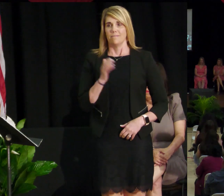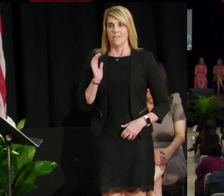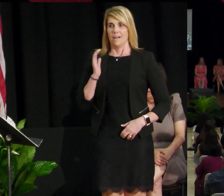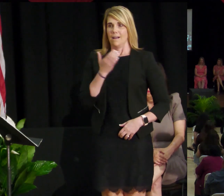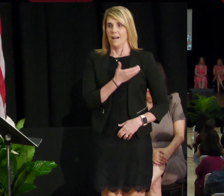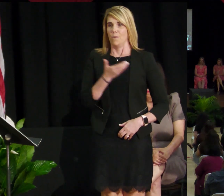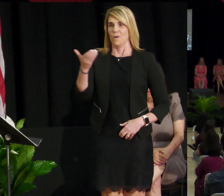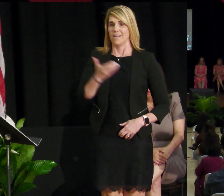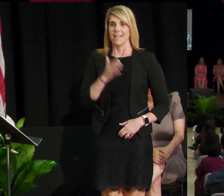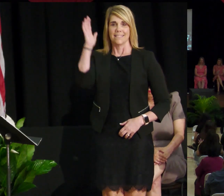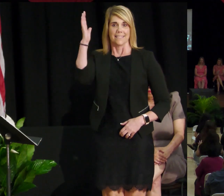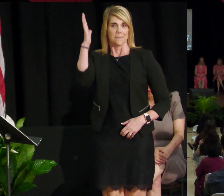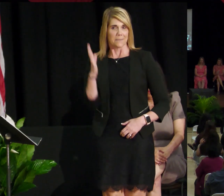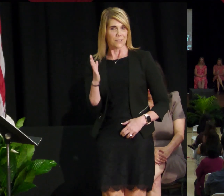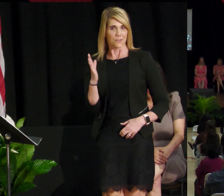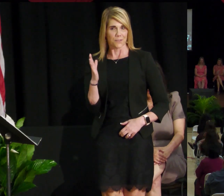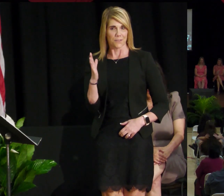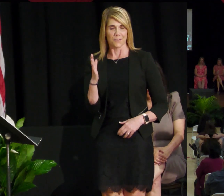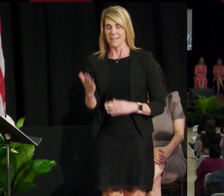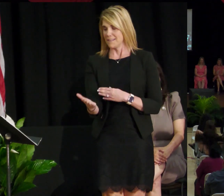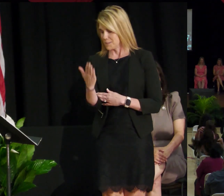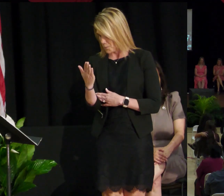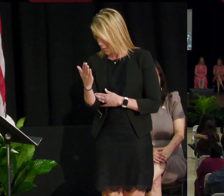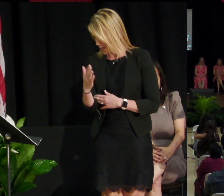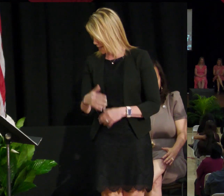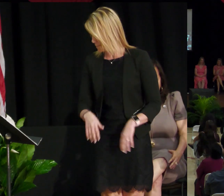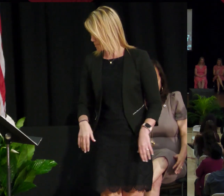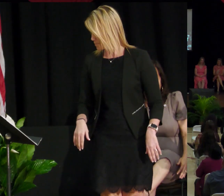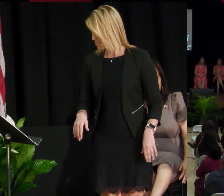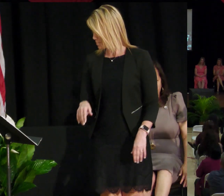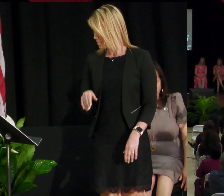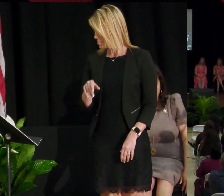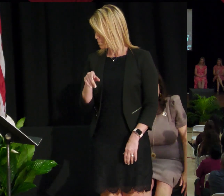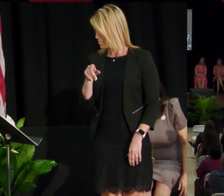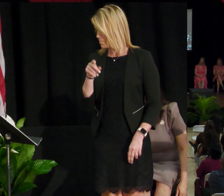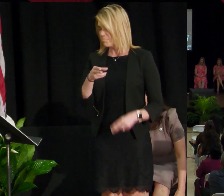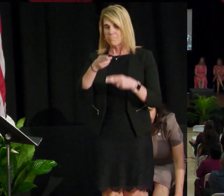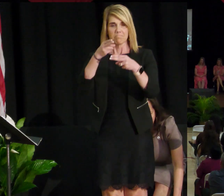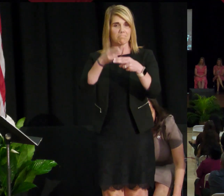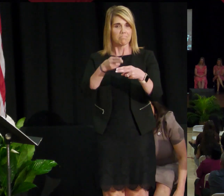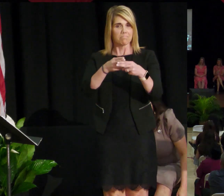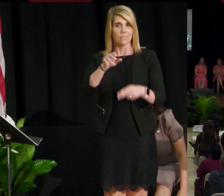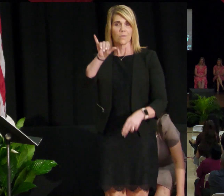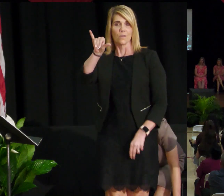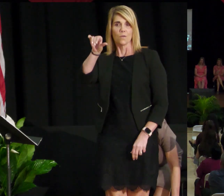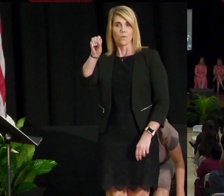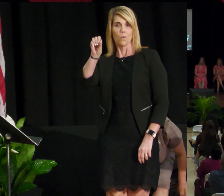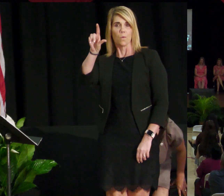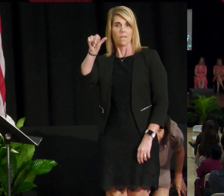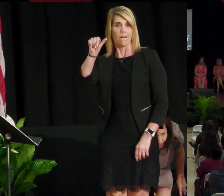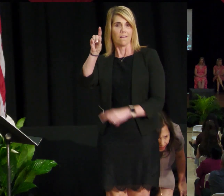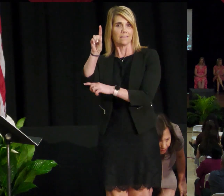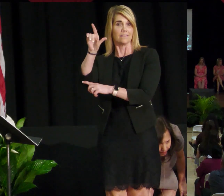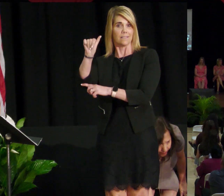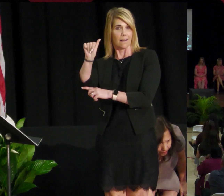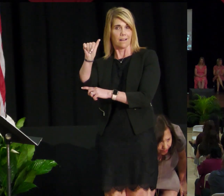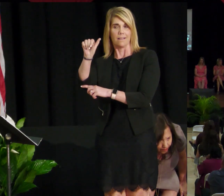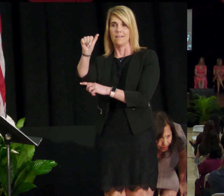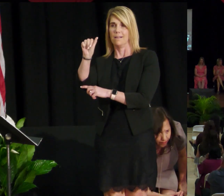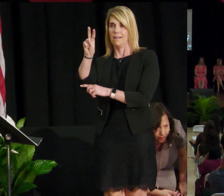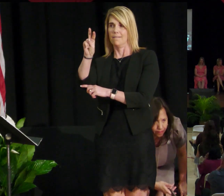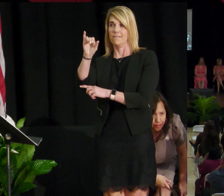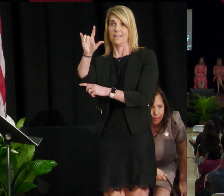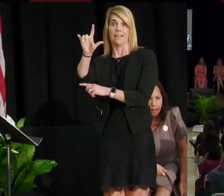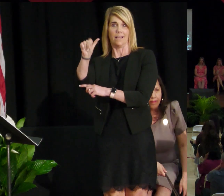Now it is my great honor to introduce our guest speaker this morning Her name is